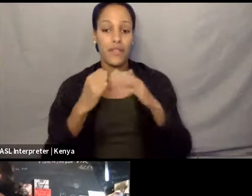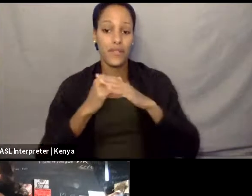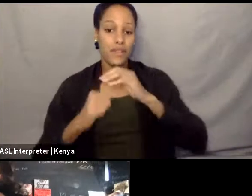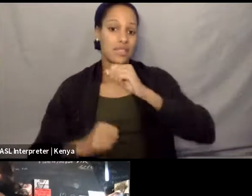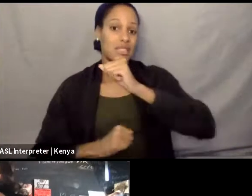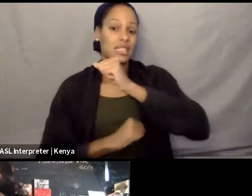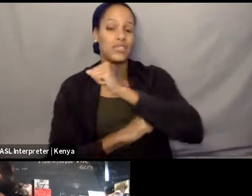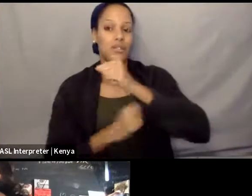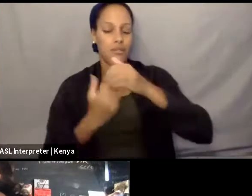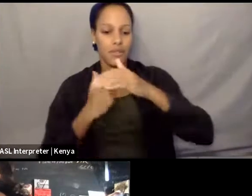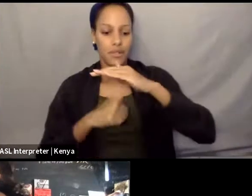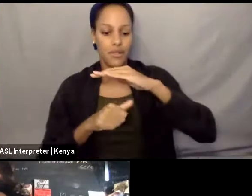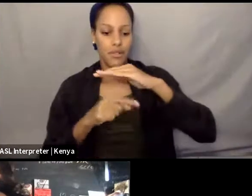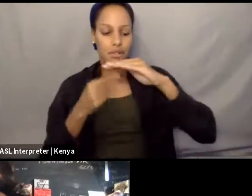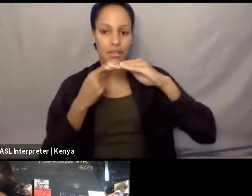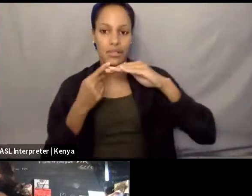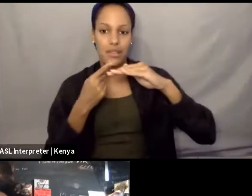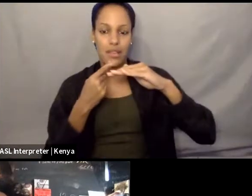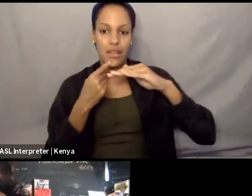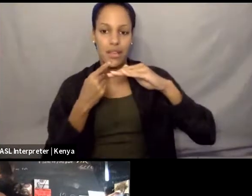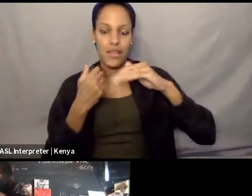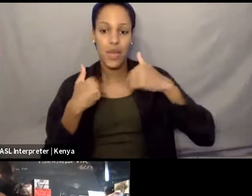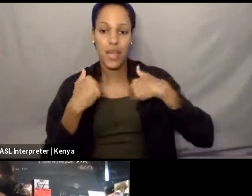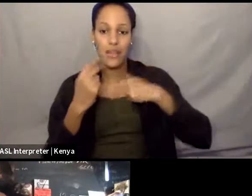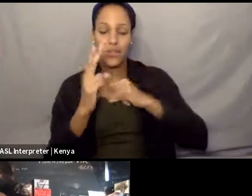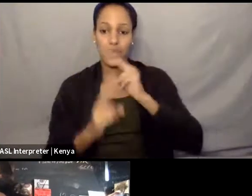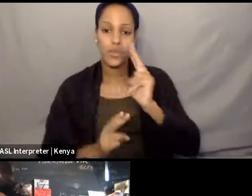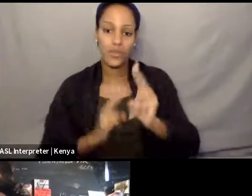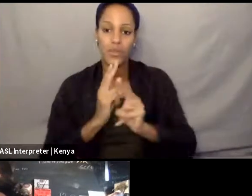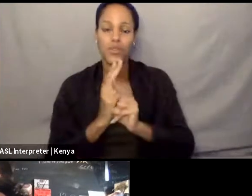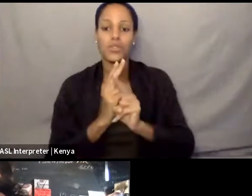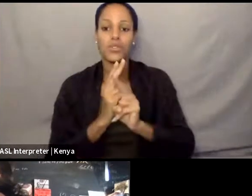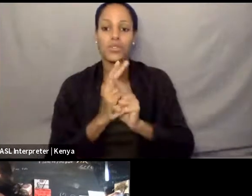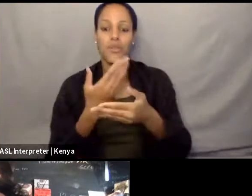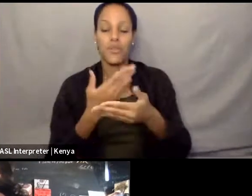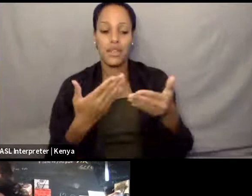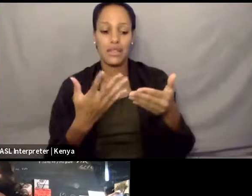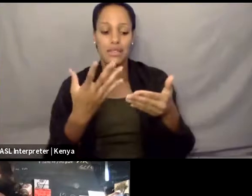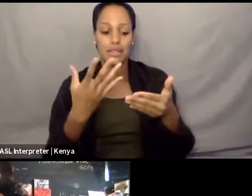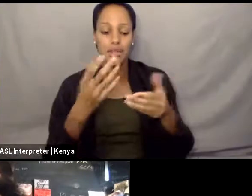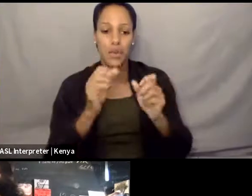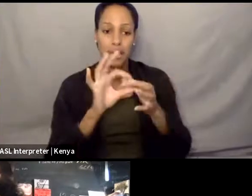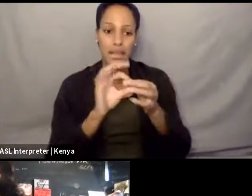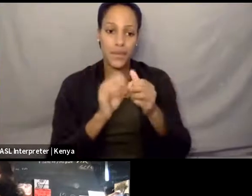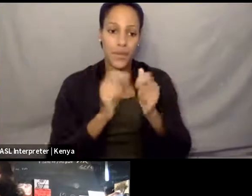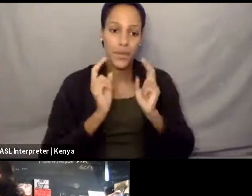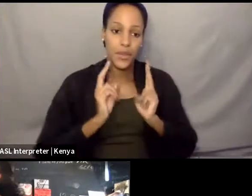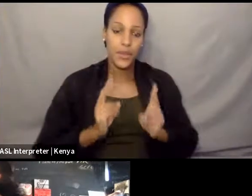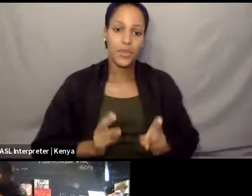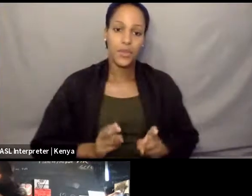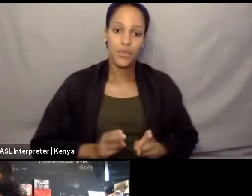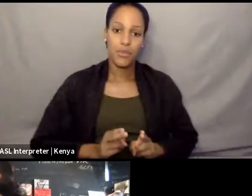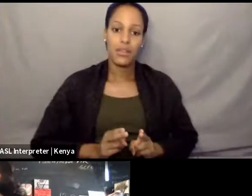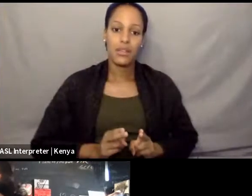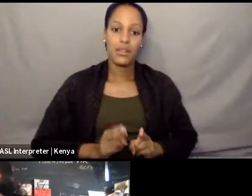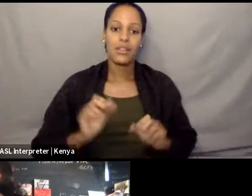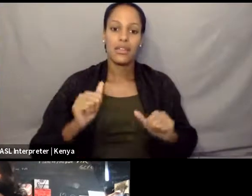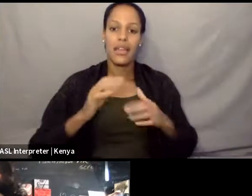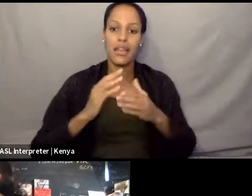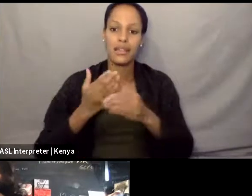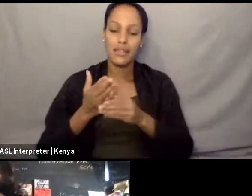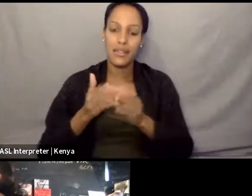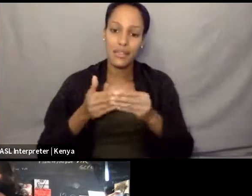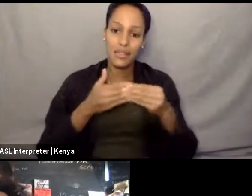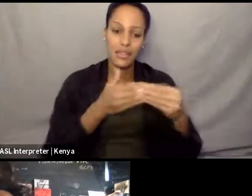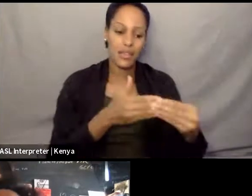you're suggesting this, there are these universal elements to the human condition that lead us in that direction.